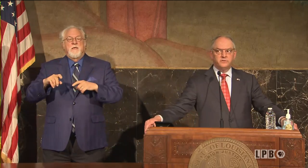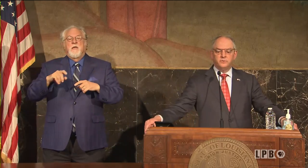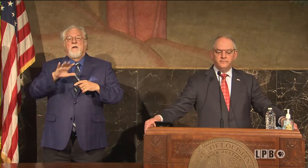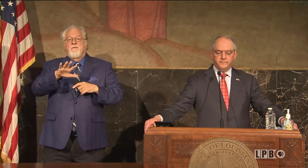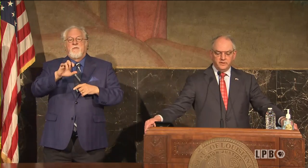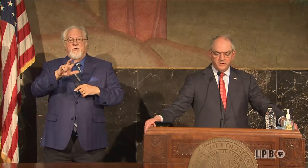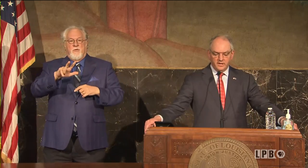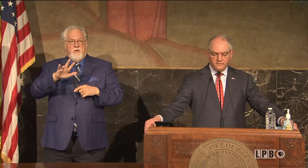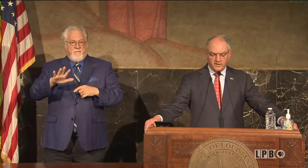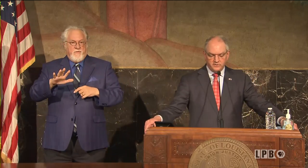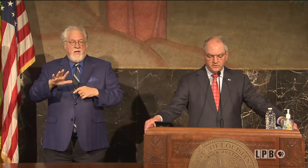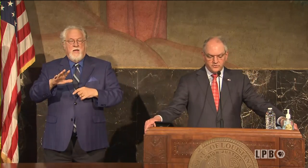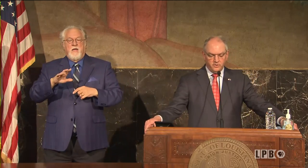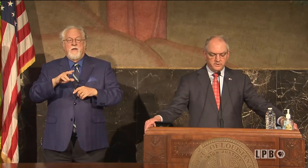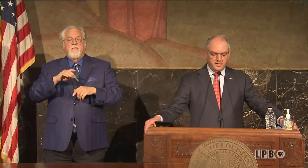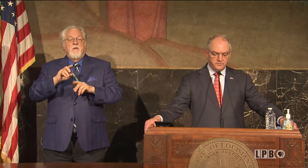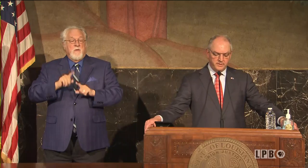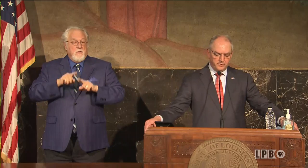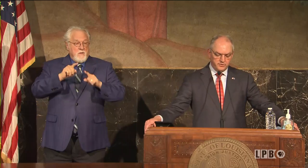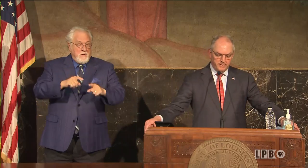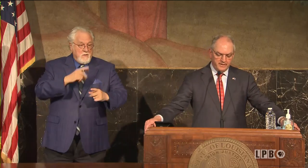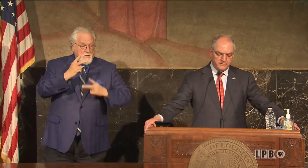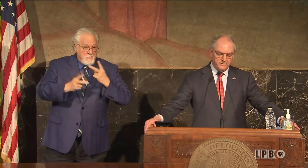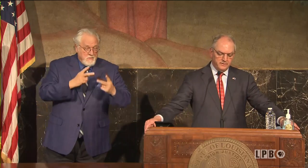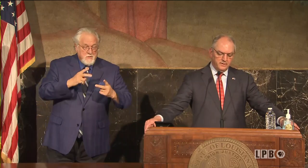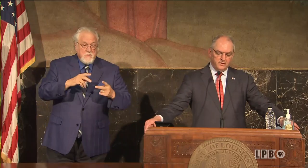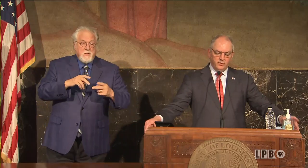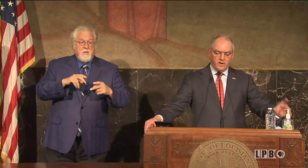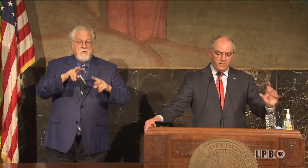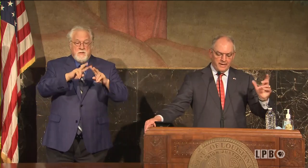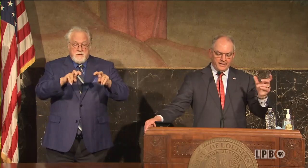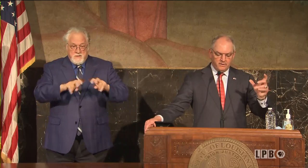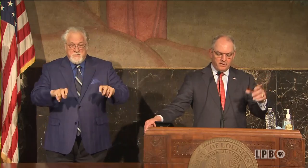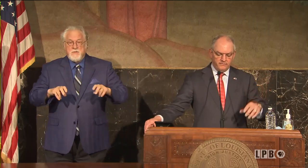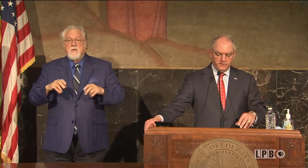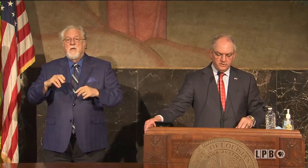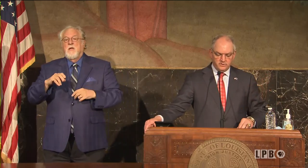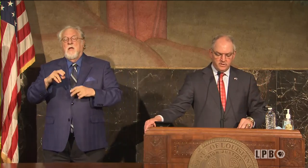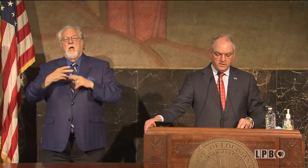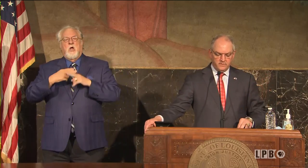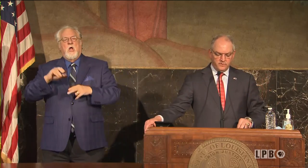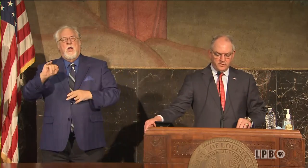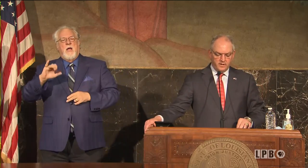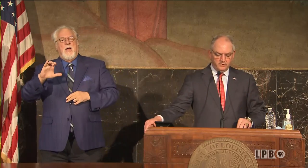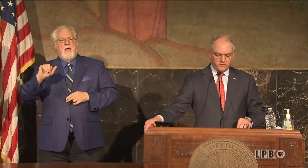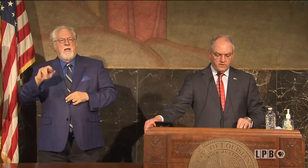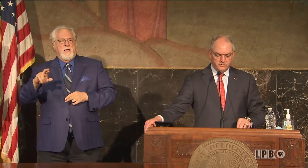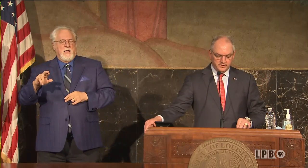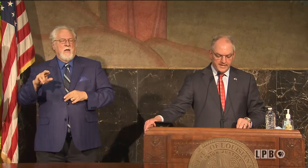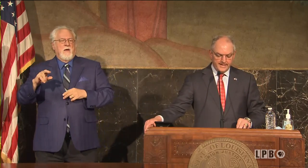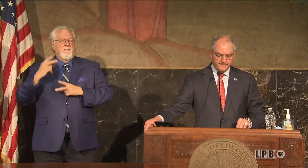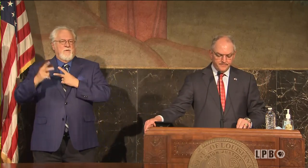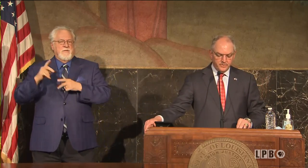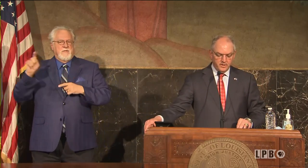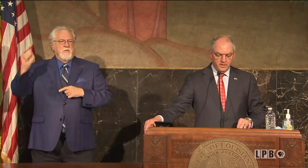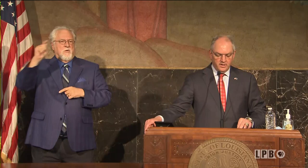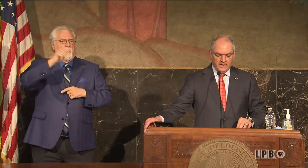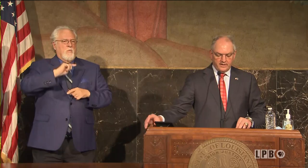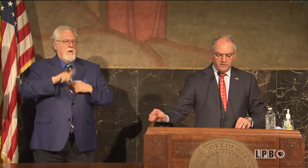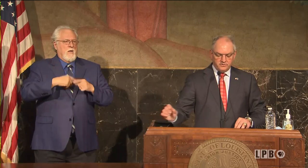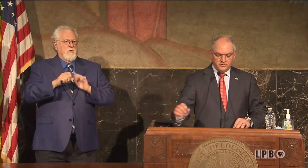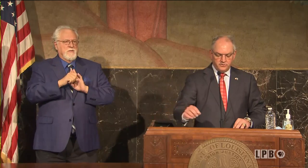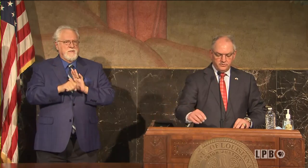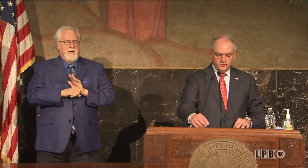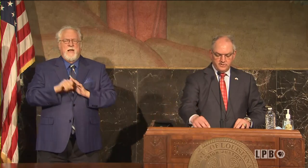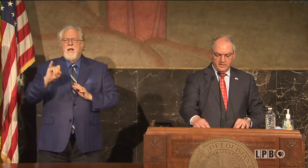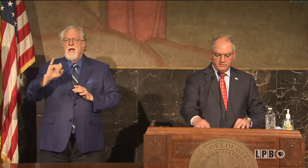or virtual infection control assessment and response, we call them ICAR, visits to facilities across the state.